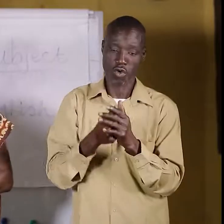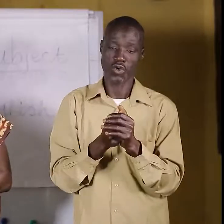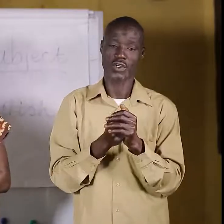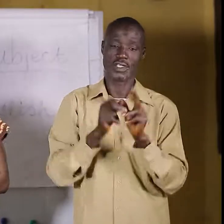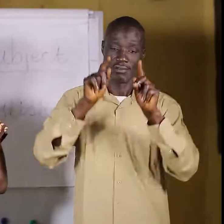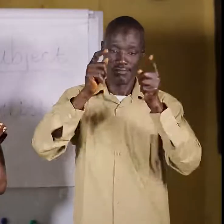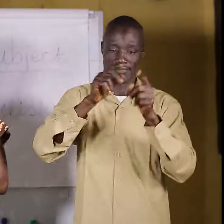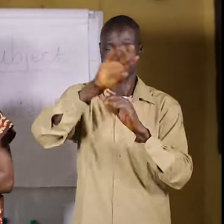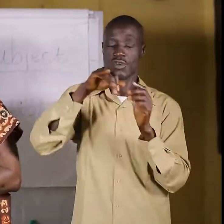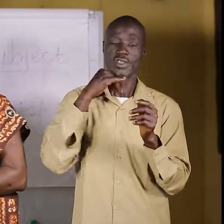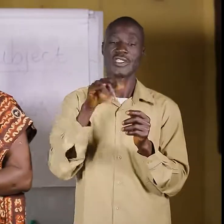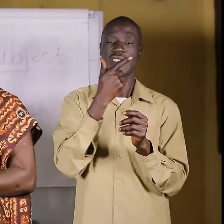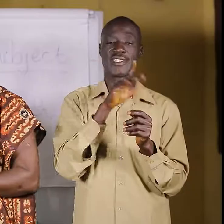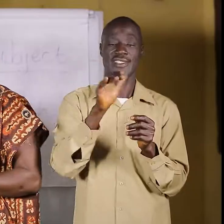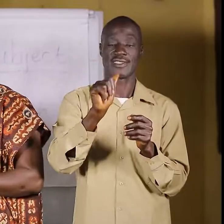has eaten.